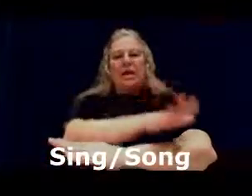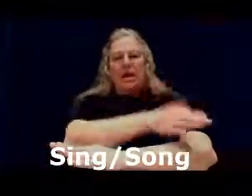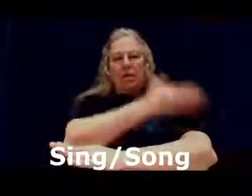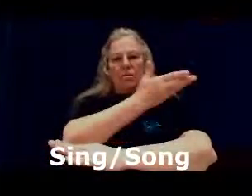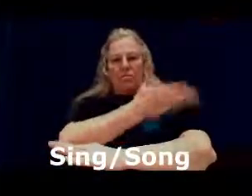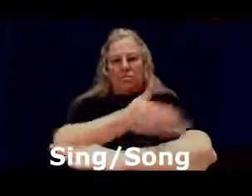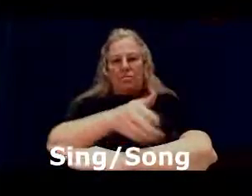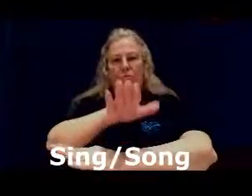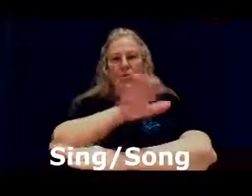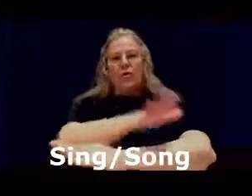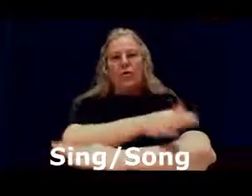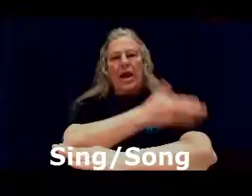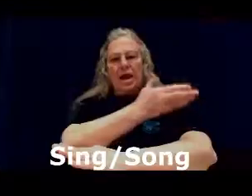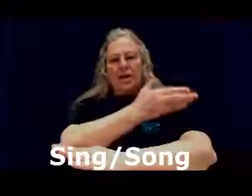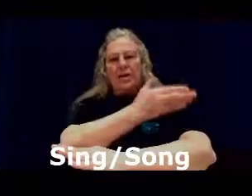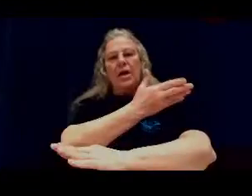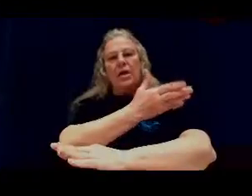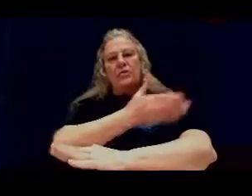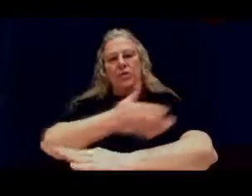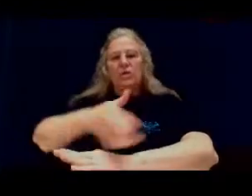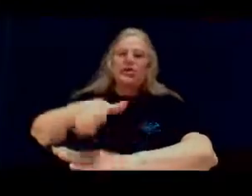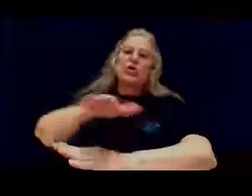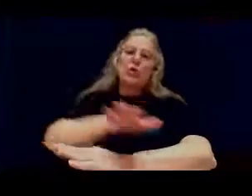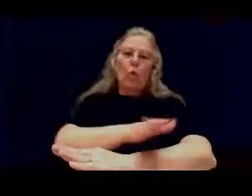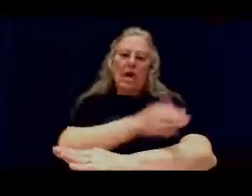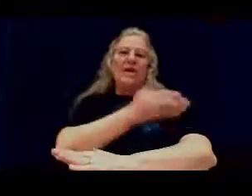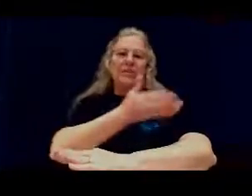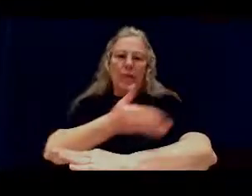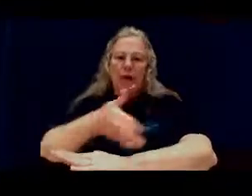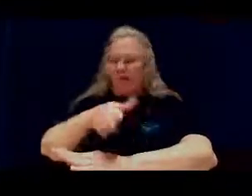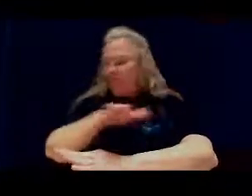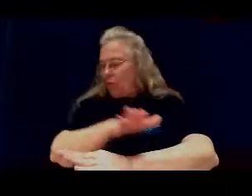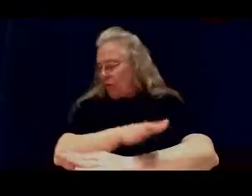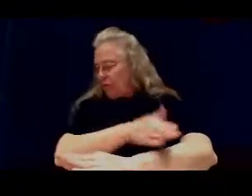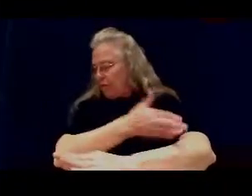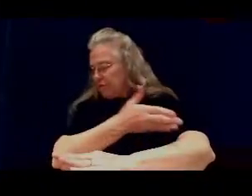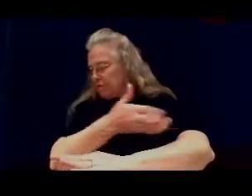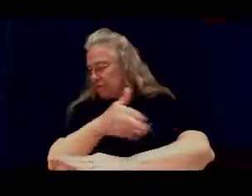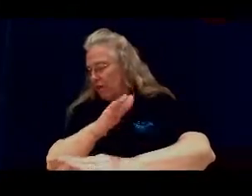leading with your hand. So it just sways back and forth. Song.